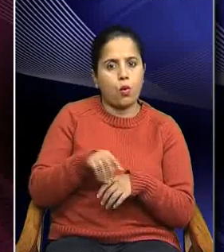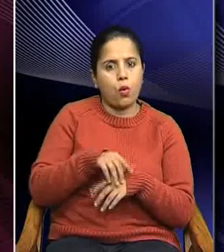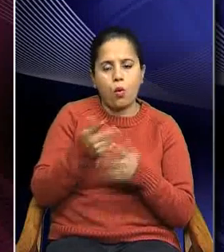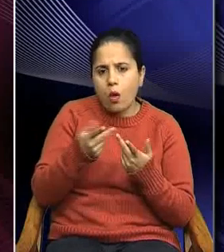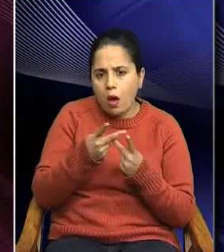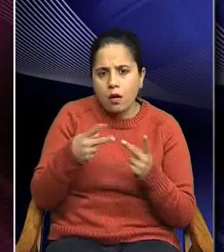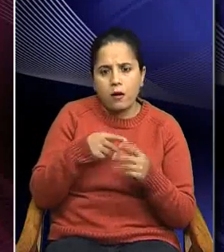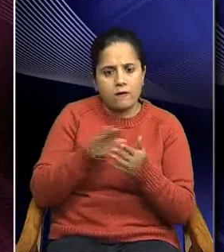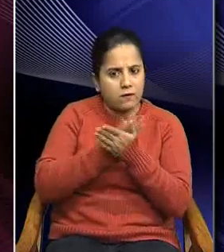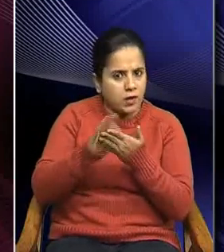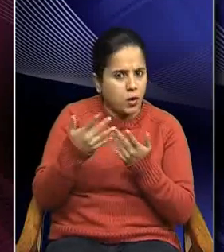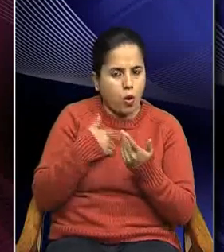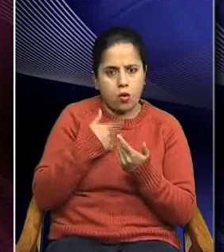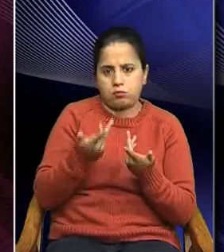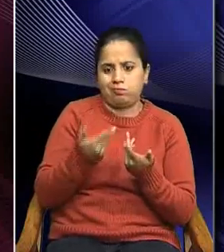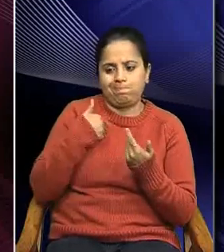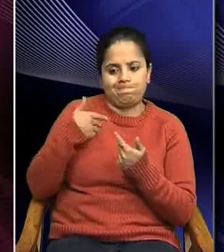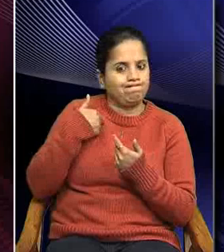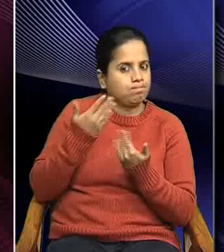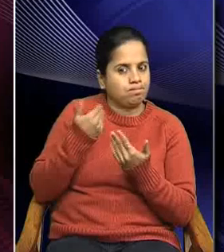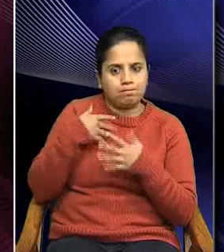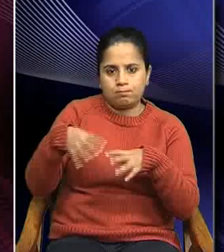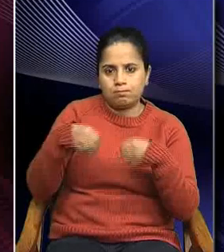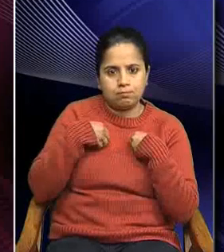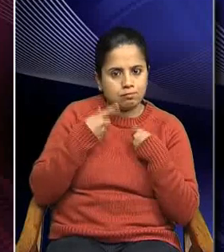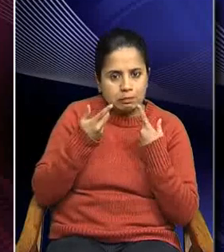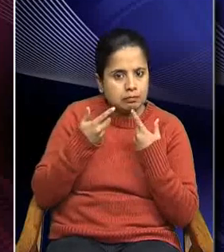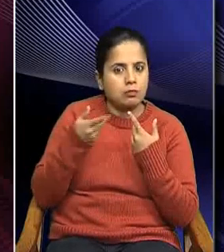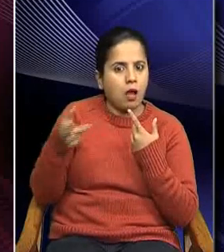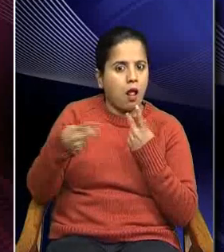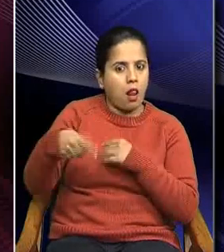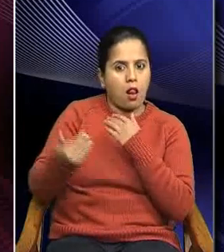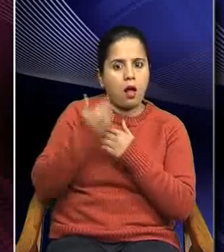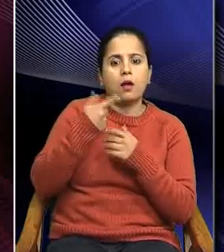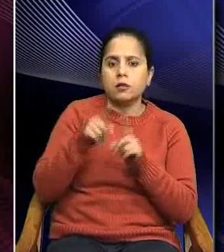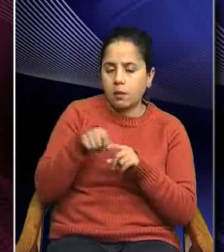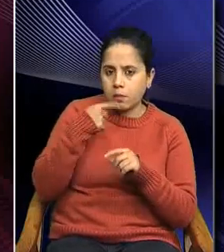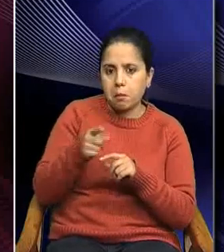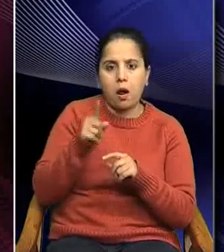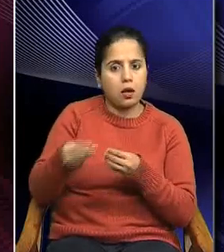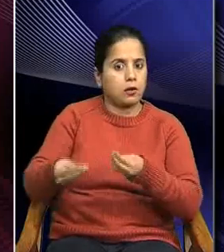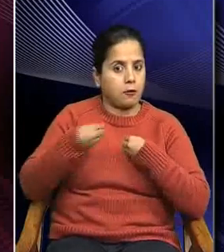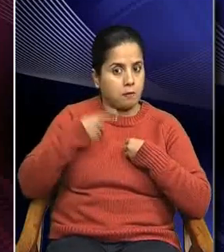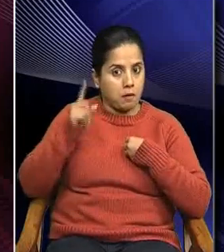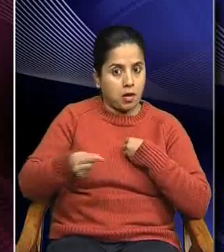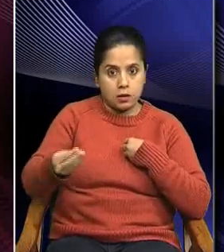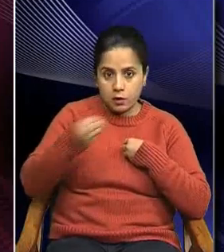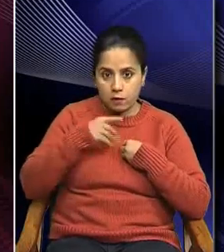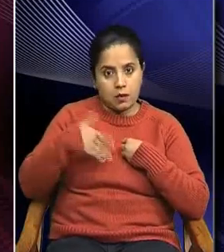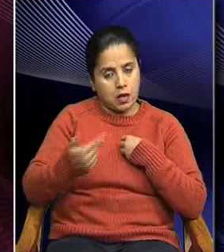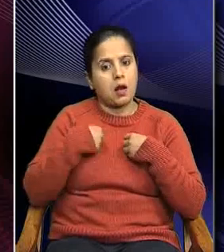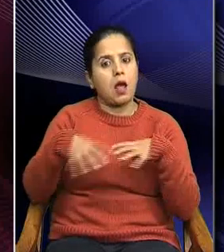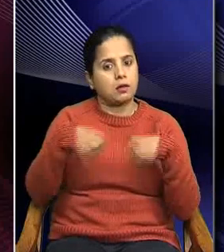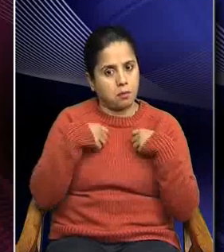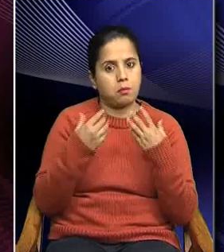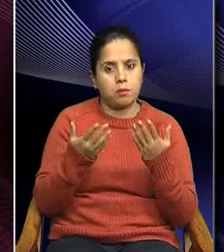us, and we have to accept it. So it comes to us as that kind of a thing in the name of